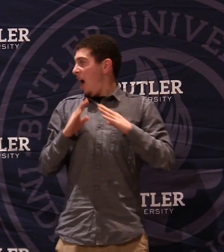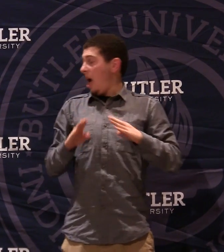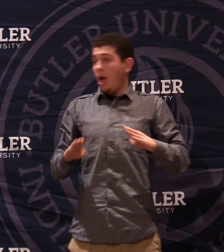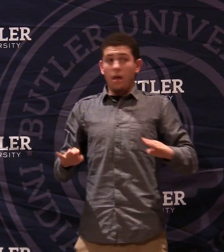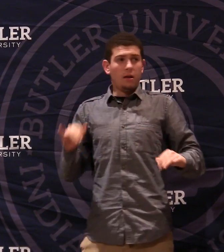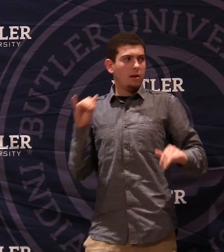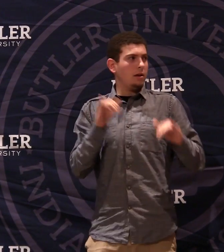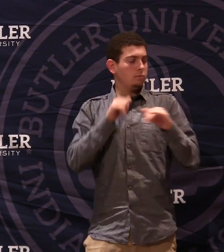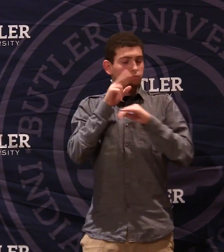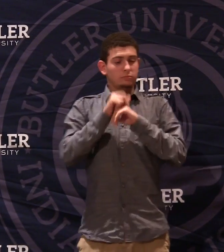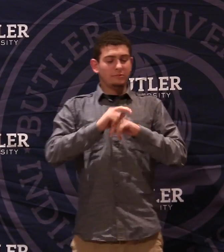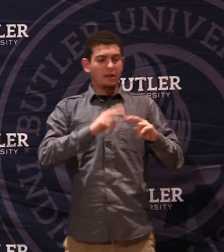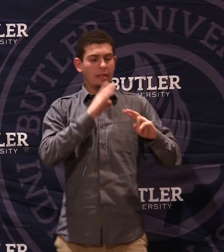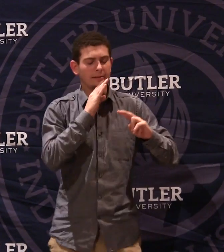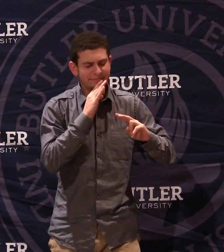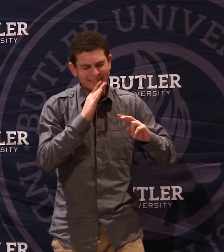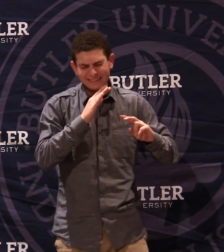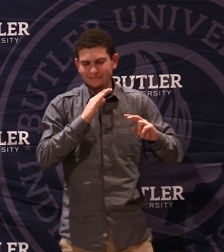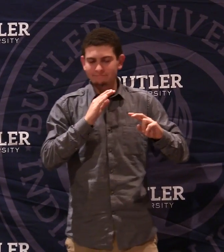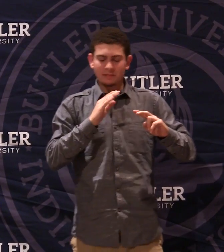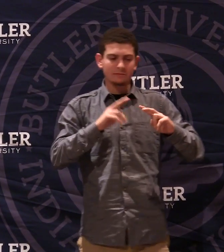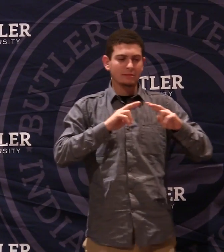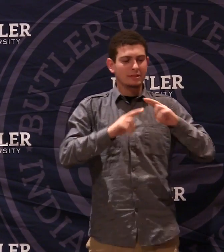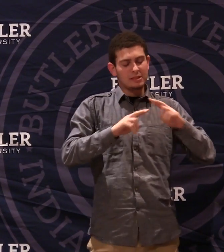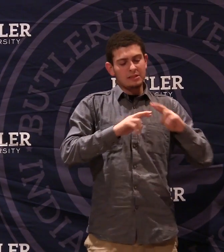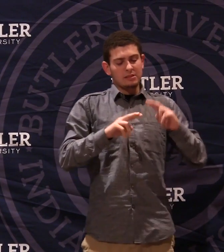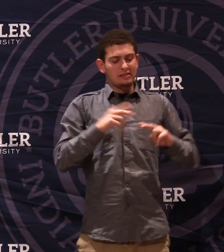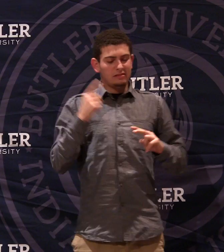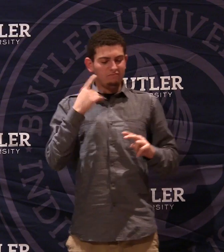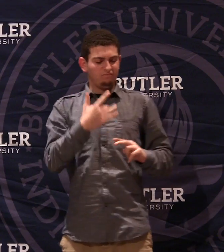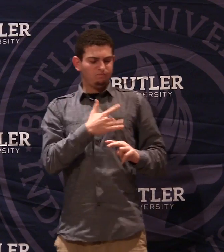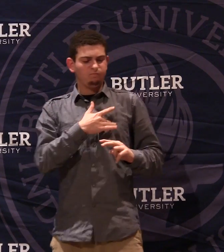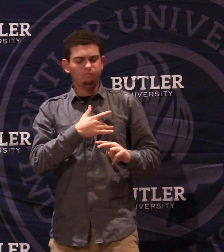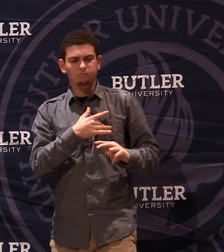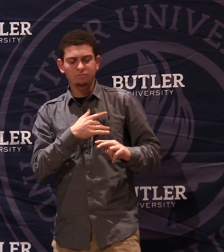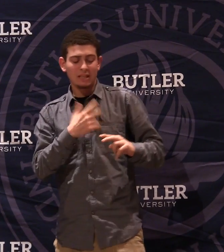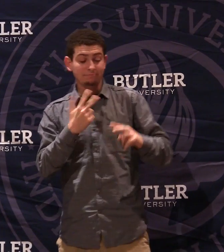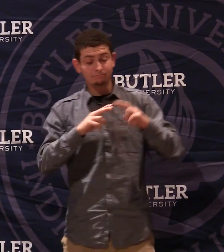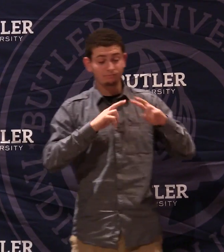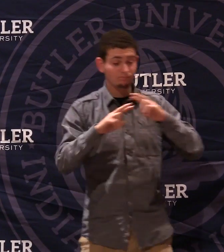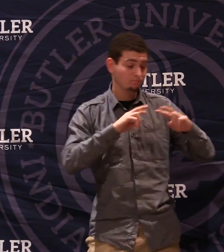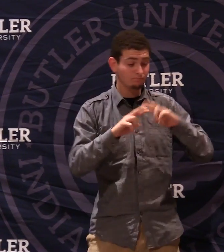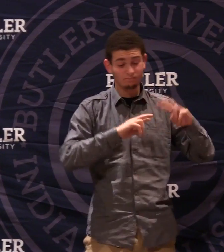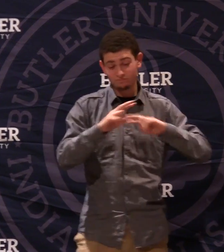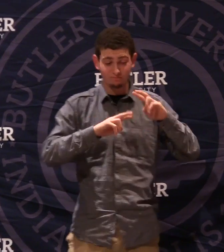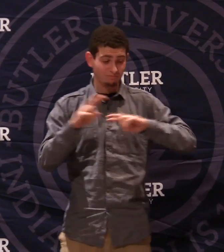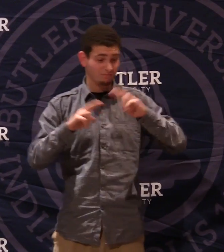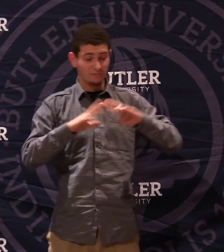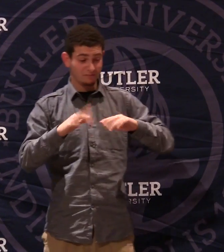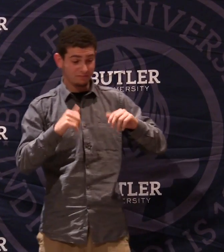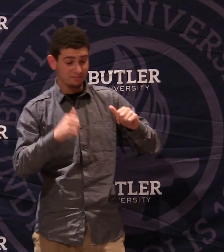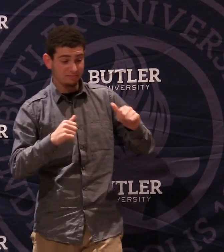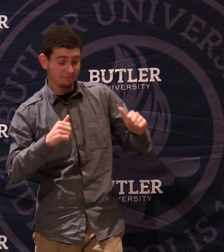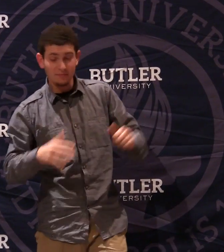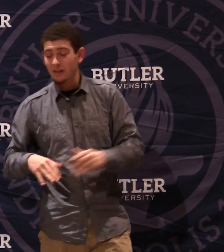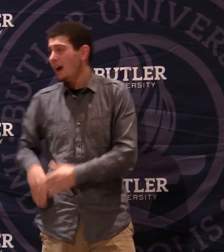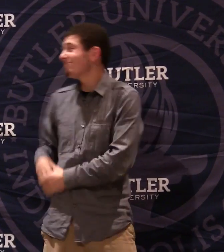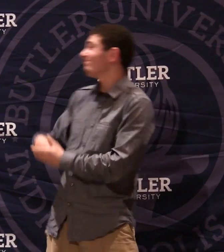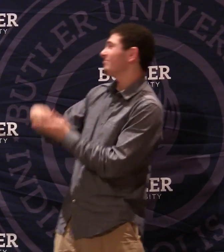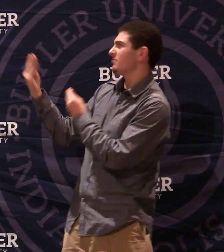starts feeling like it's so awkward and quiet because he's so used to talking to his customers. And he also feels sorry for him too.